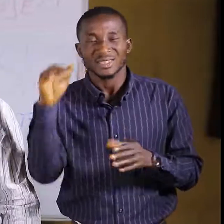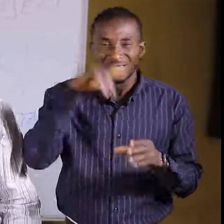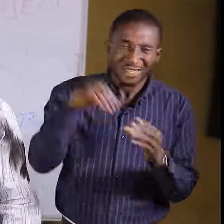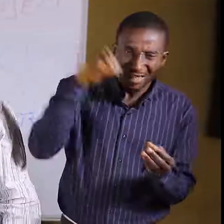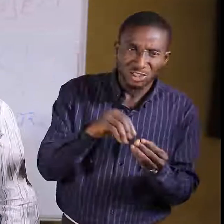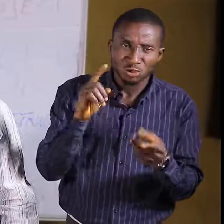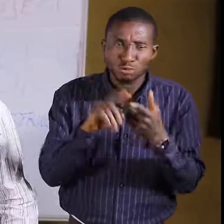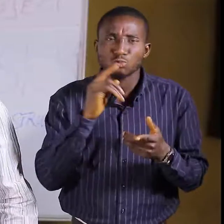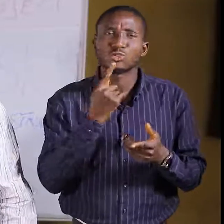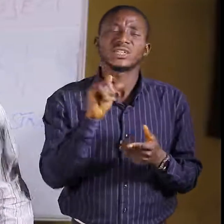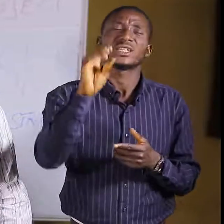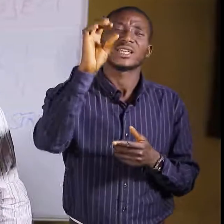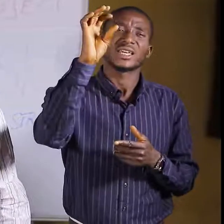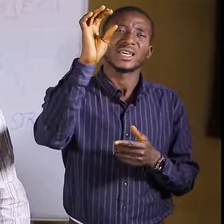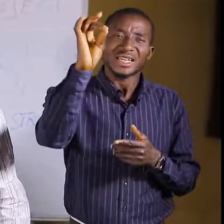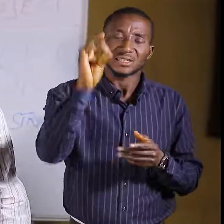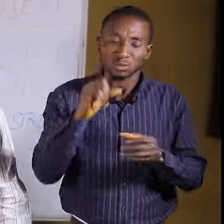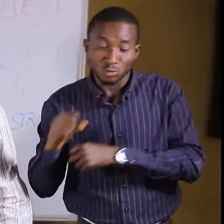to the 8-corner atom